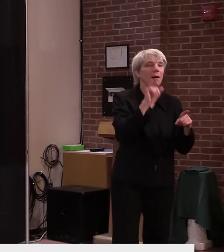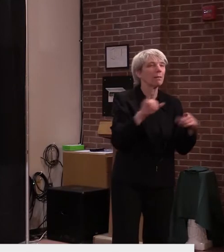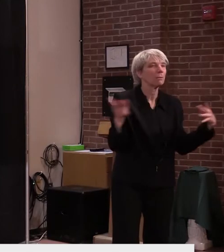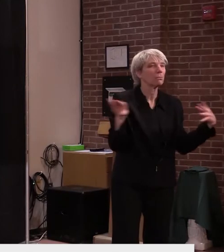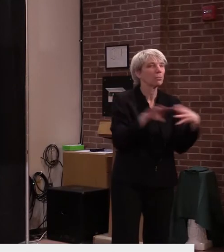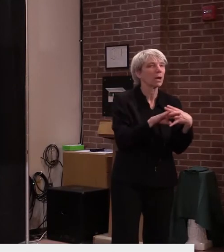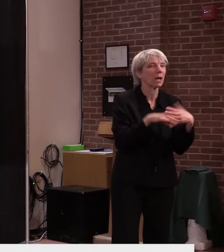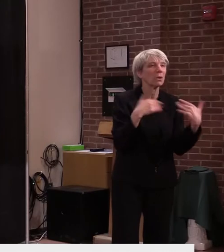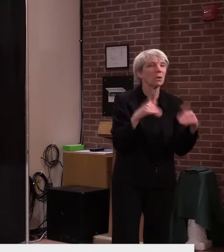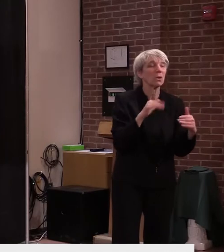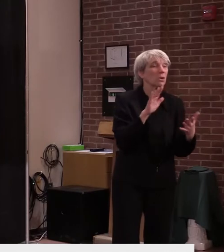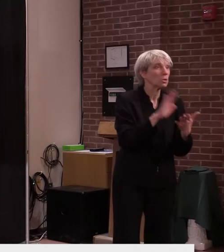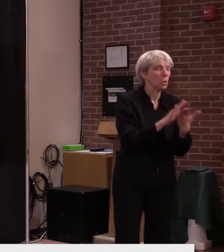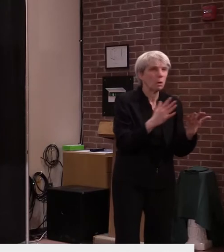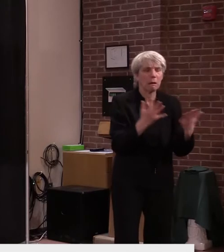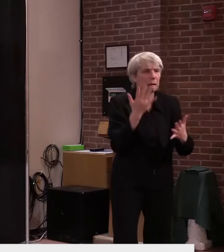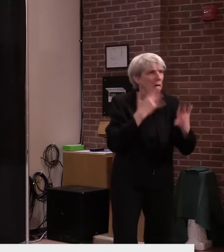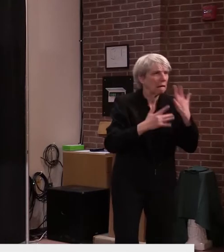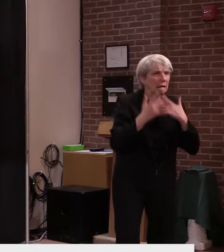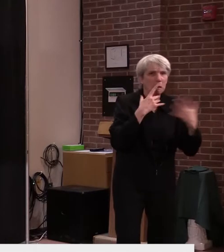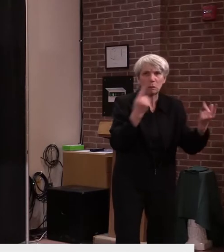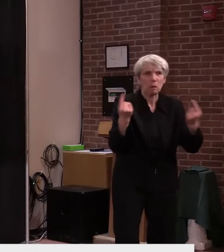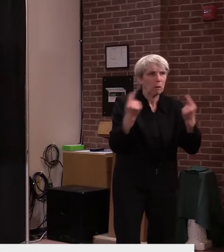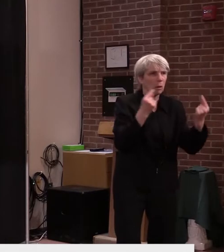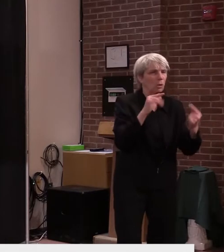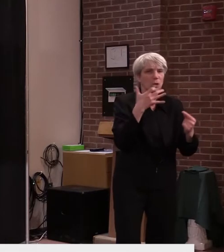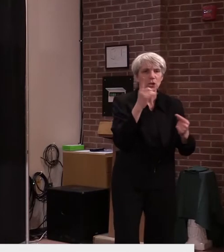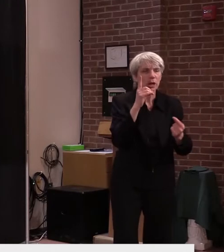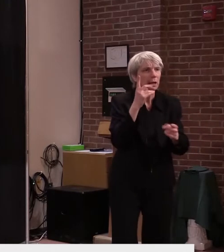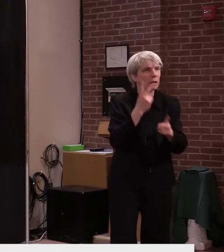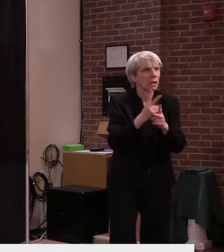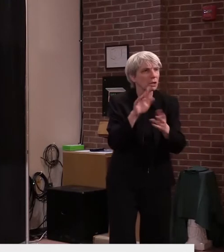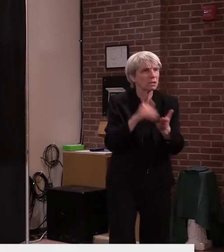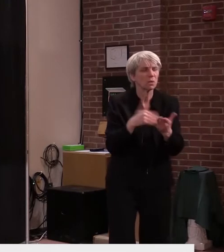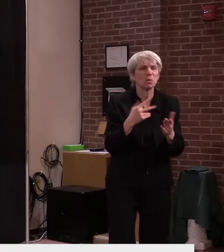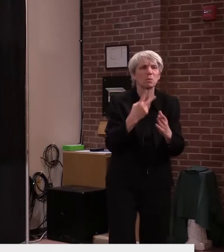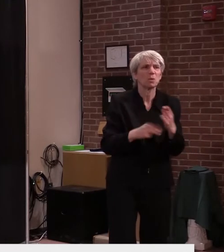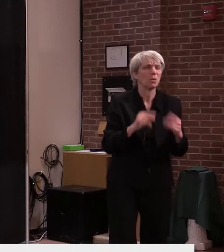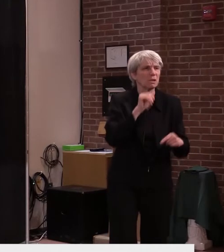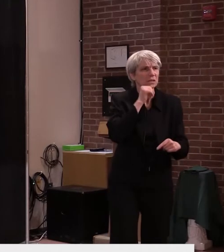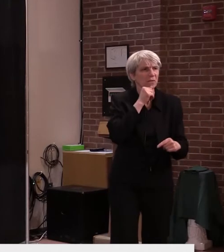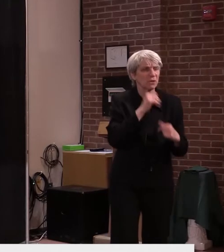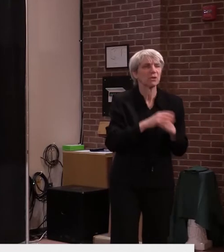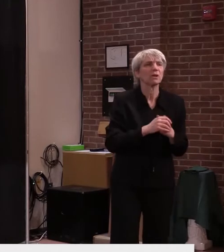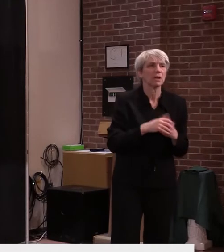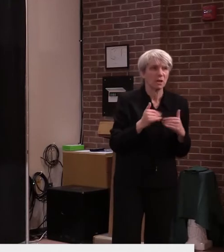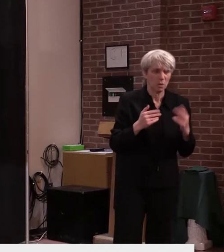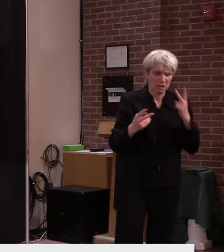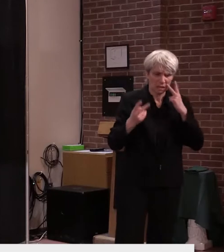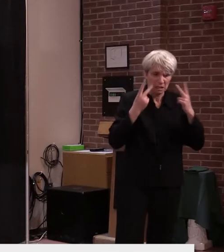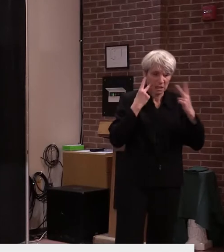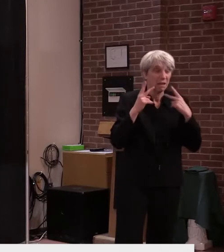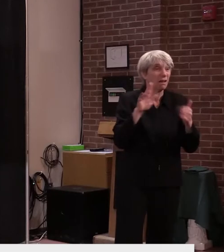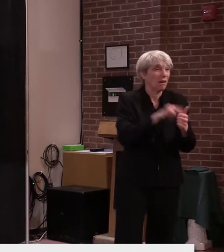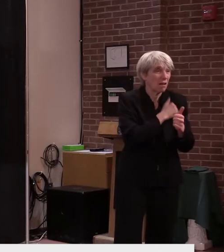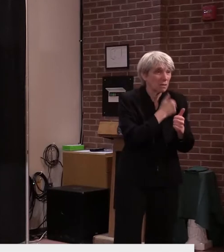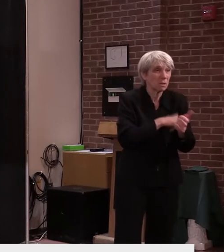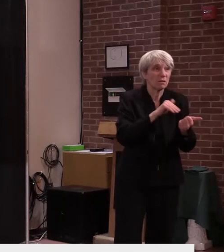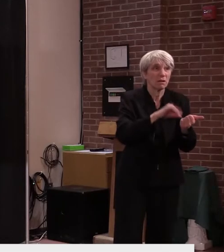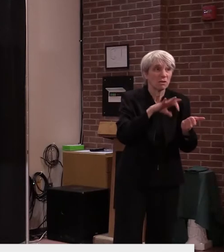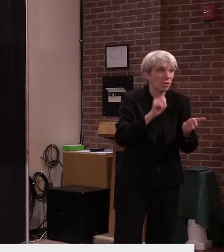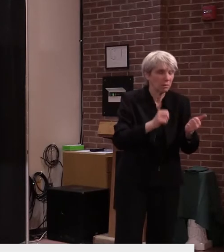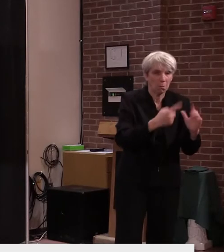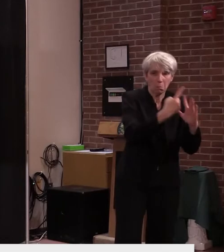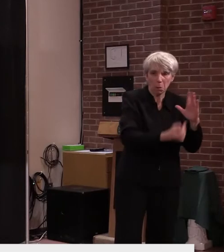schools and childcare last week. In the healthcare setting, we are feeling the strain of staffing shortages due to infected